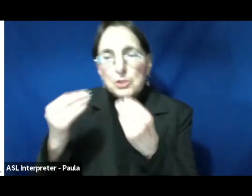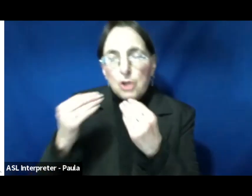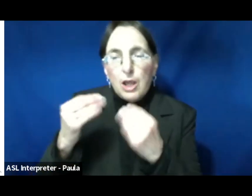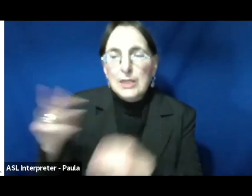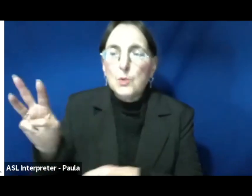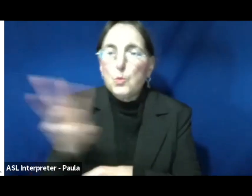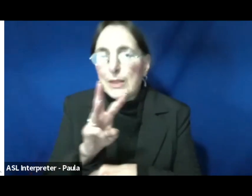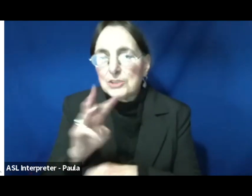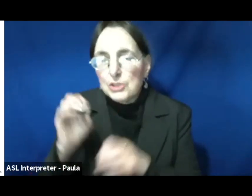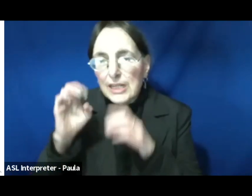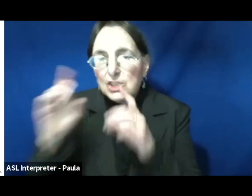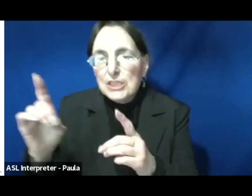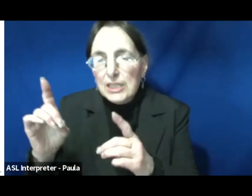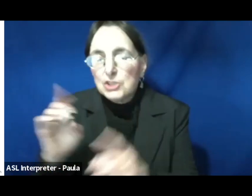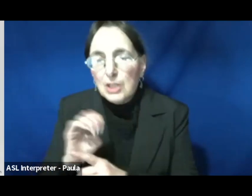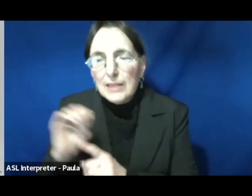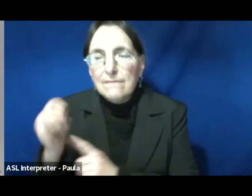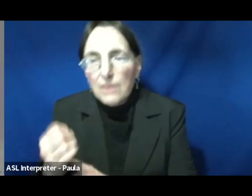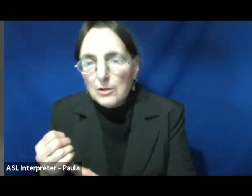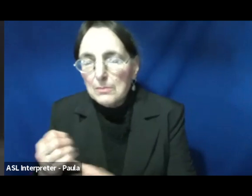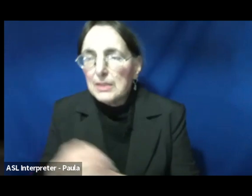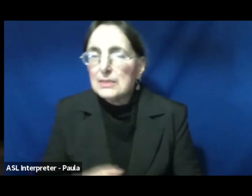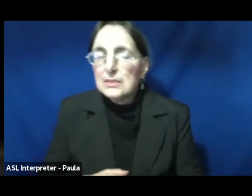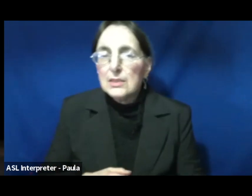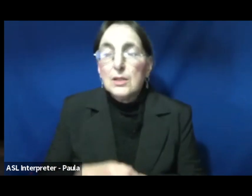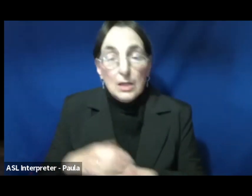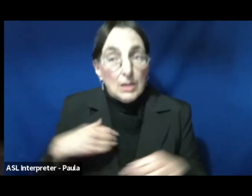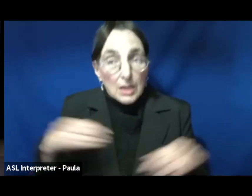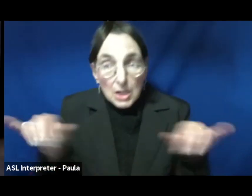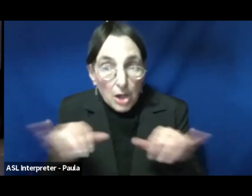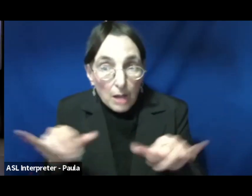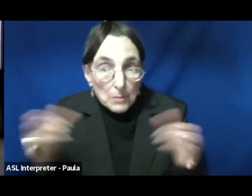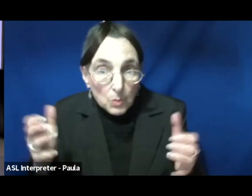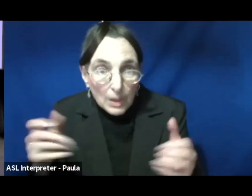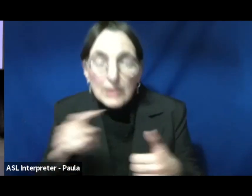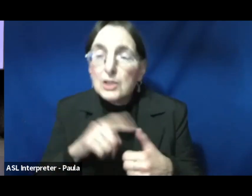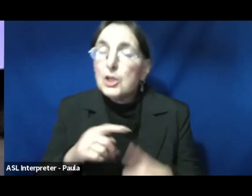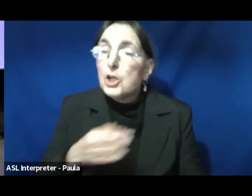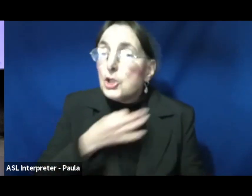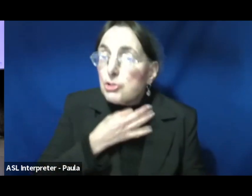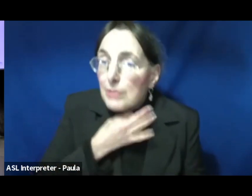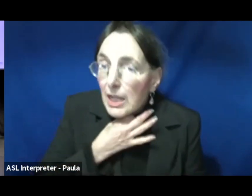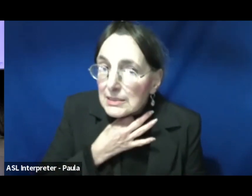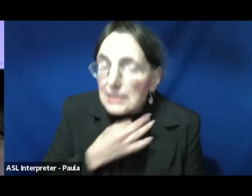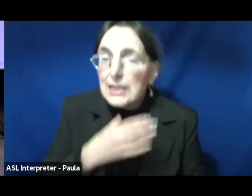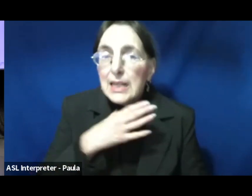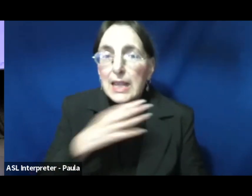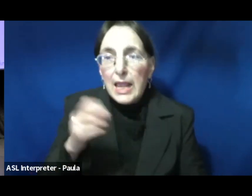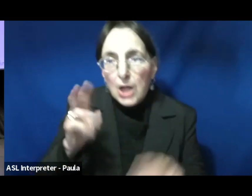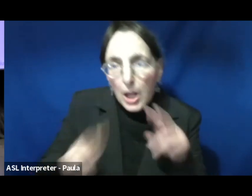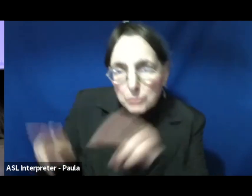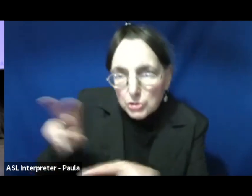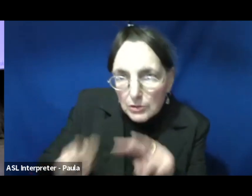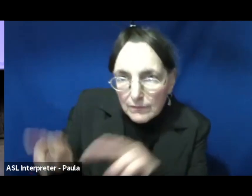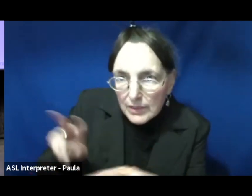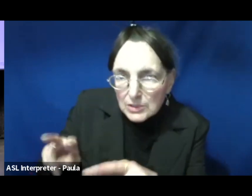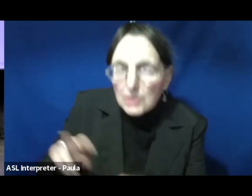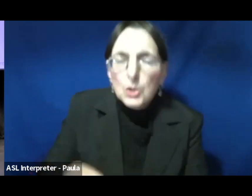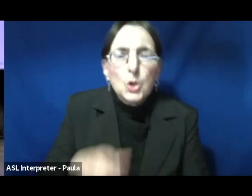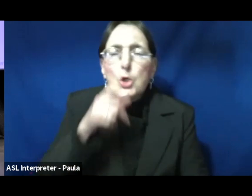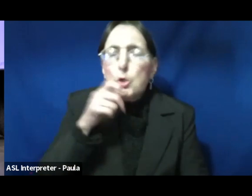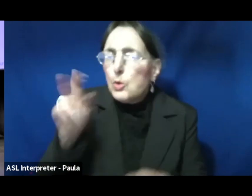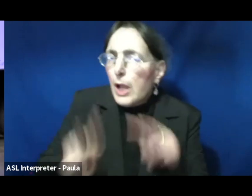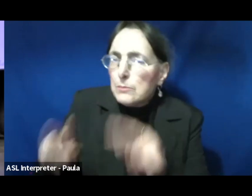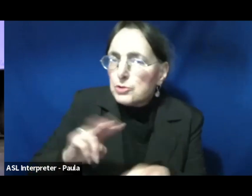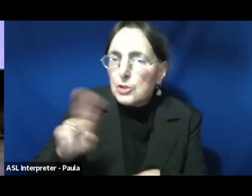the curiosity, right? And long-term observation. Who has observed nature more than